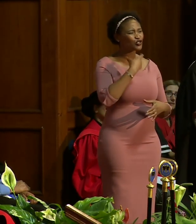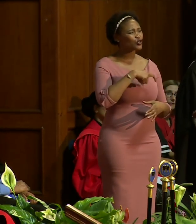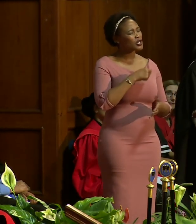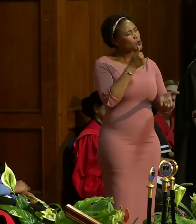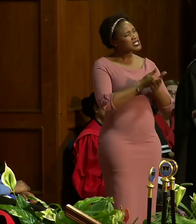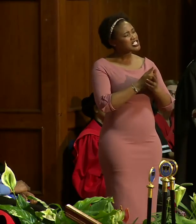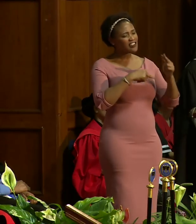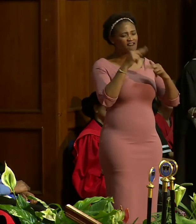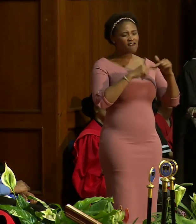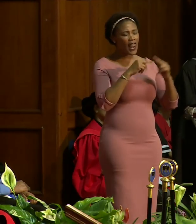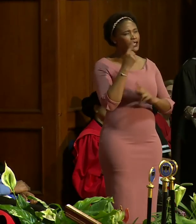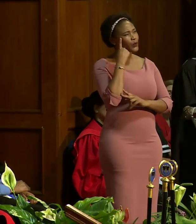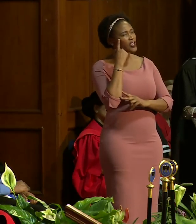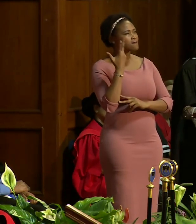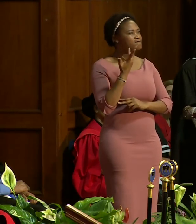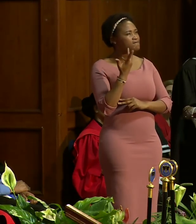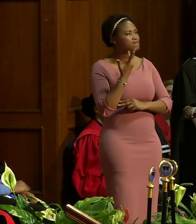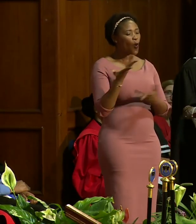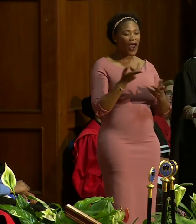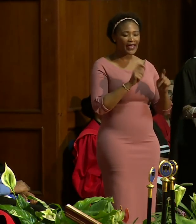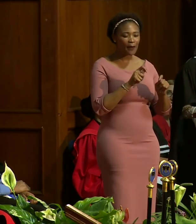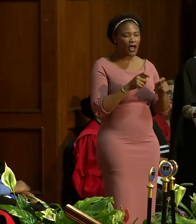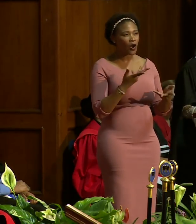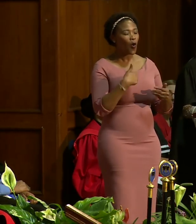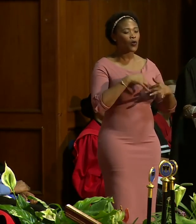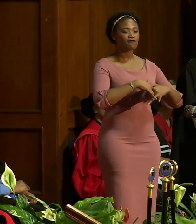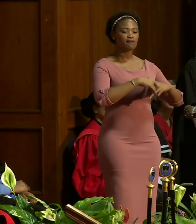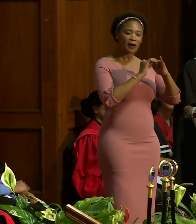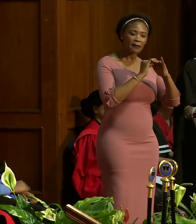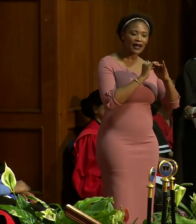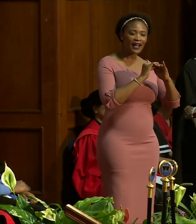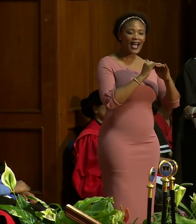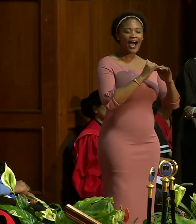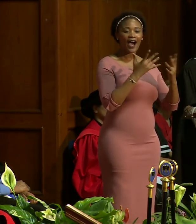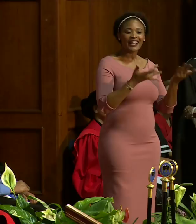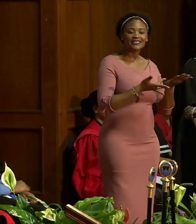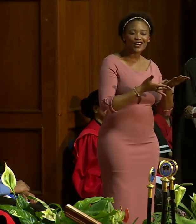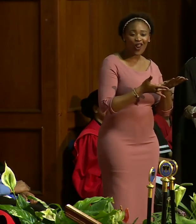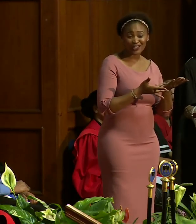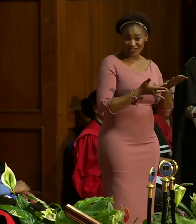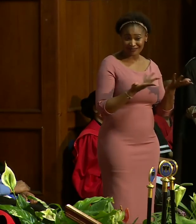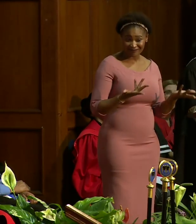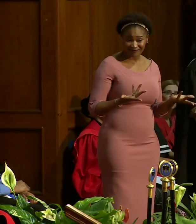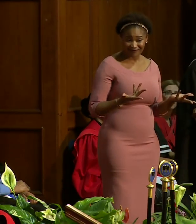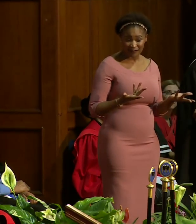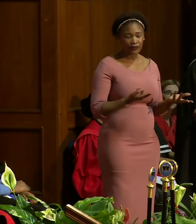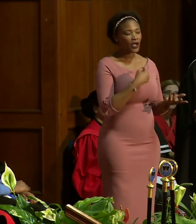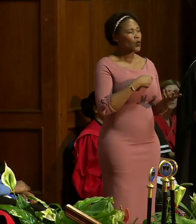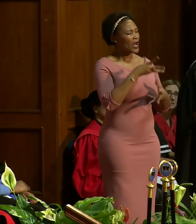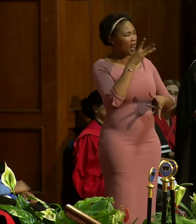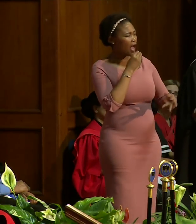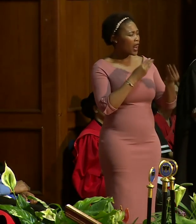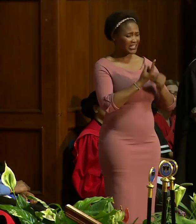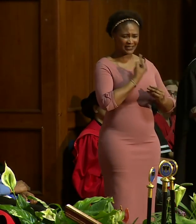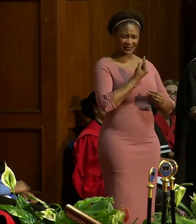Town were able to build world-class technology at a time where this technology was just emerging worldwide. We taught ourselves